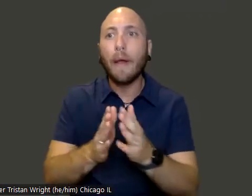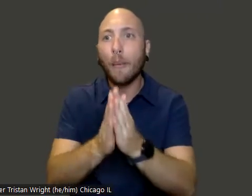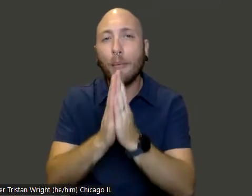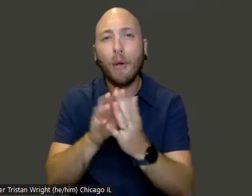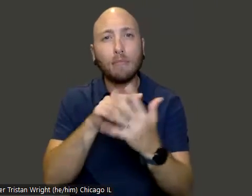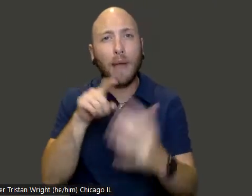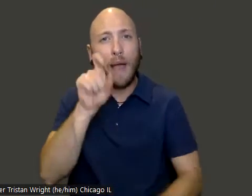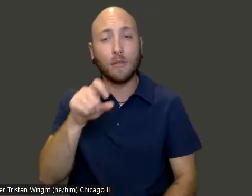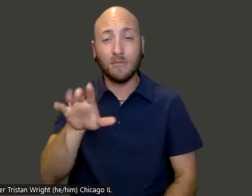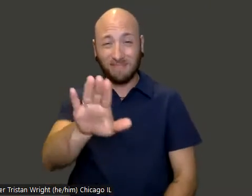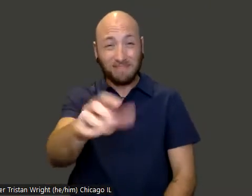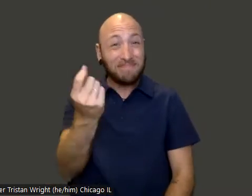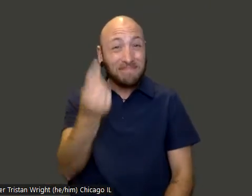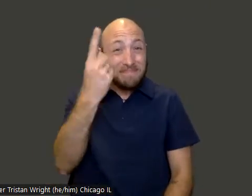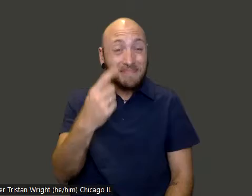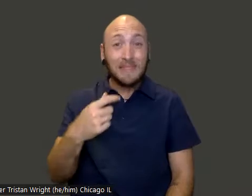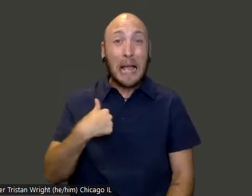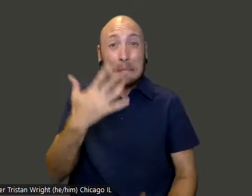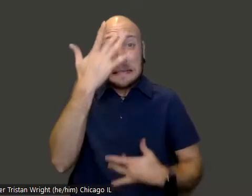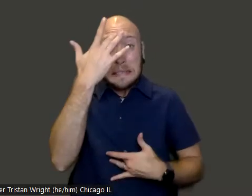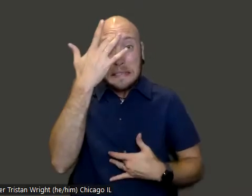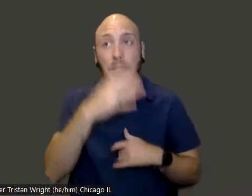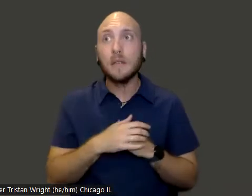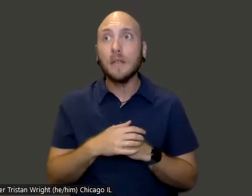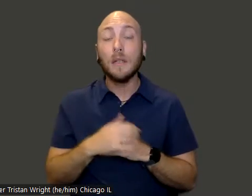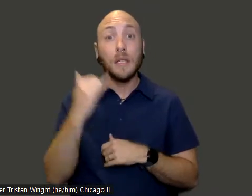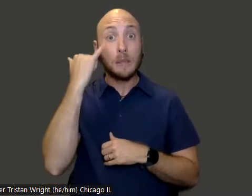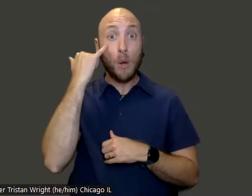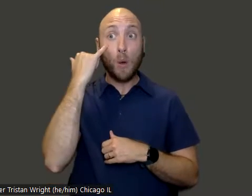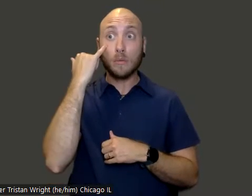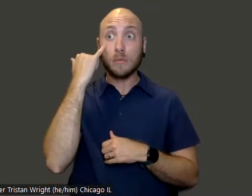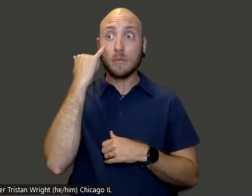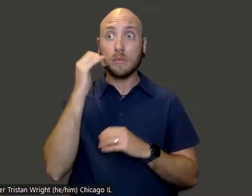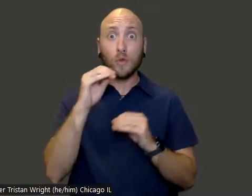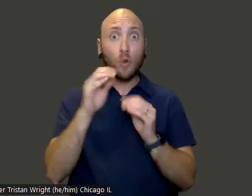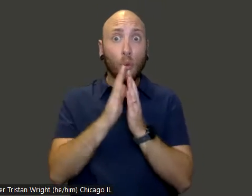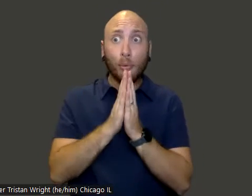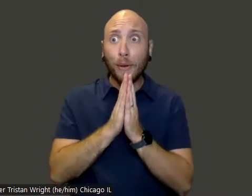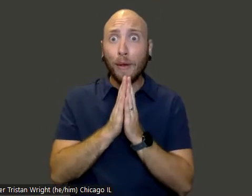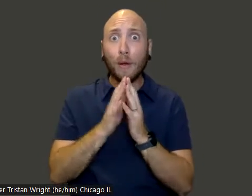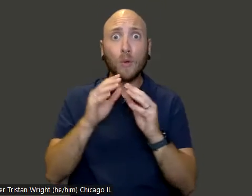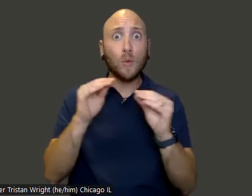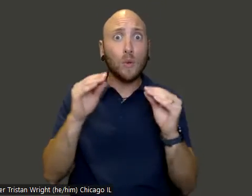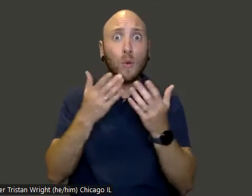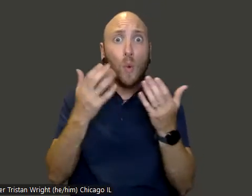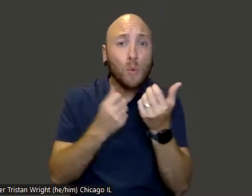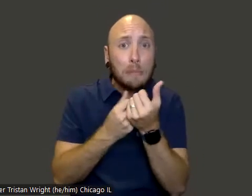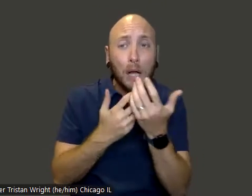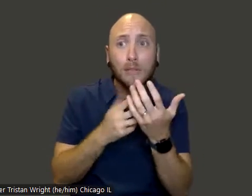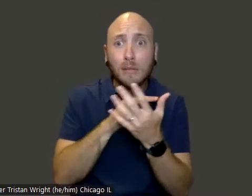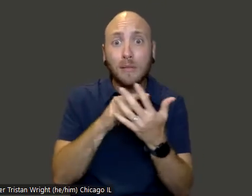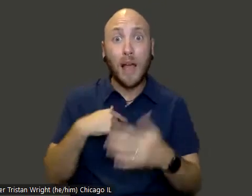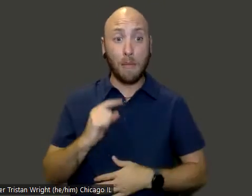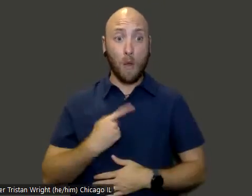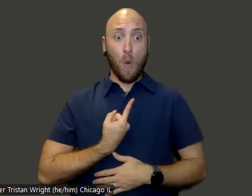I'm sick. And if I don't, like, I don't know what's going to happen. I don't know for certain, but I know from my